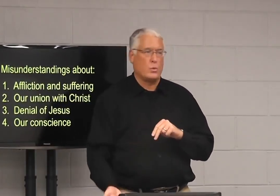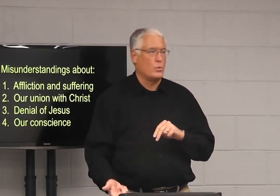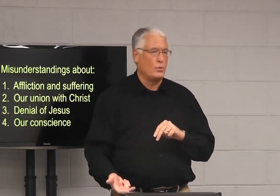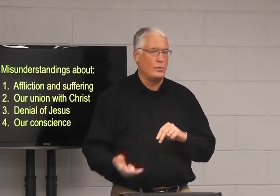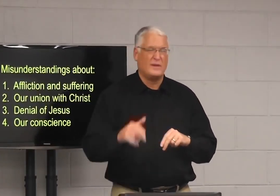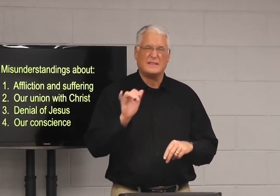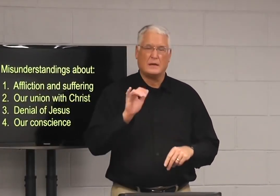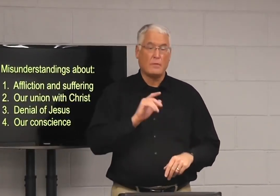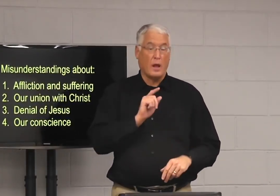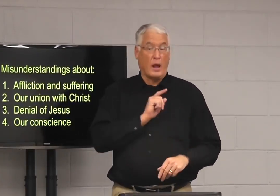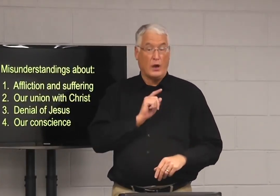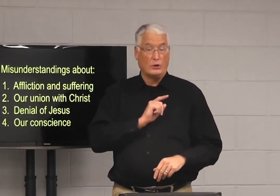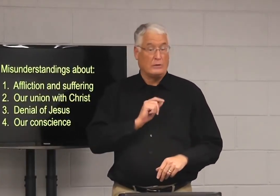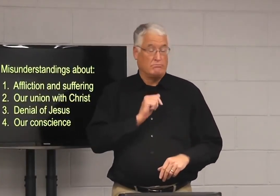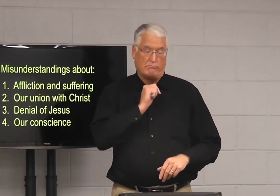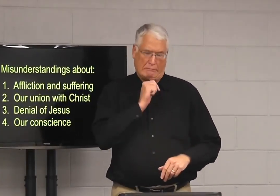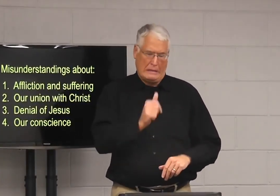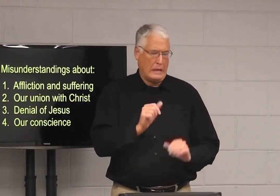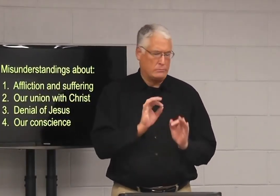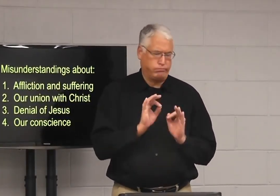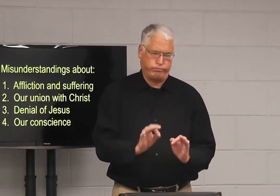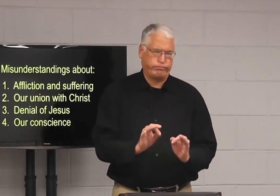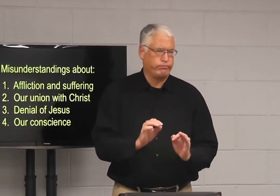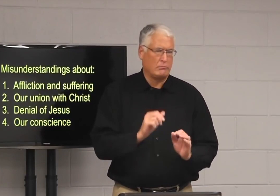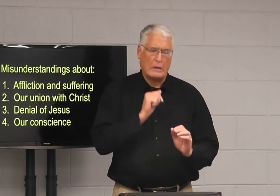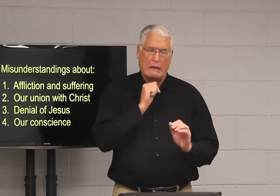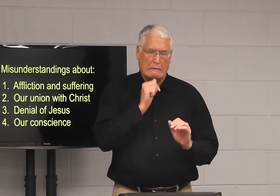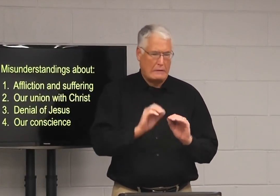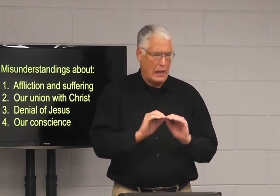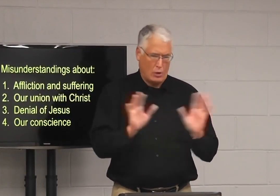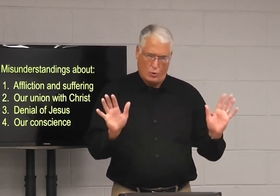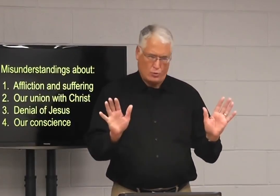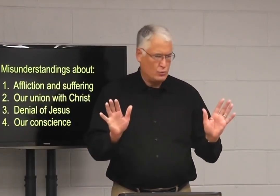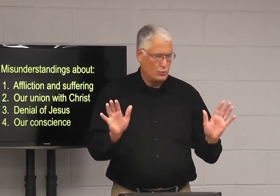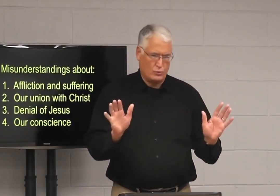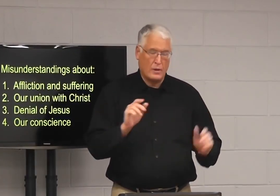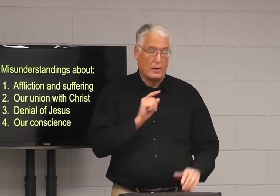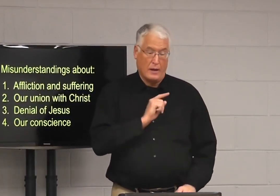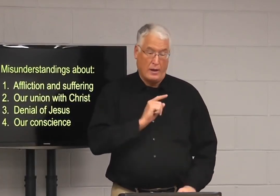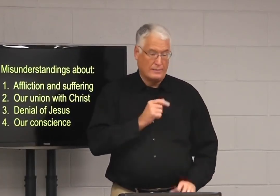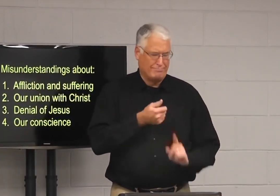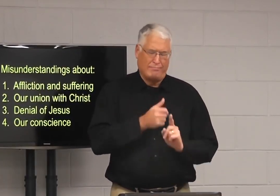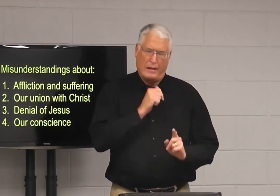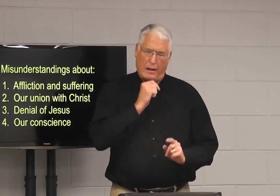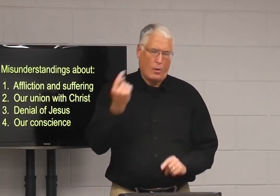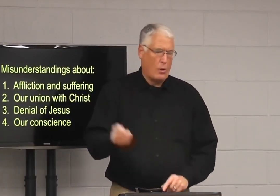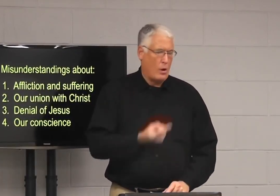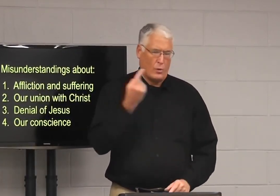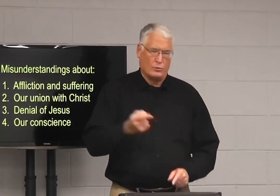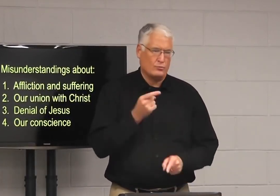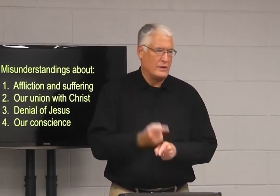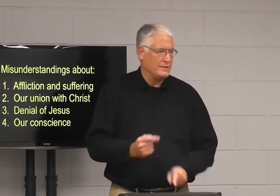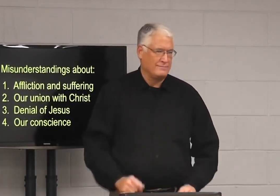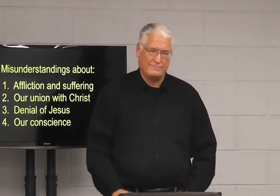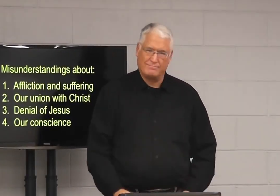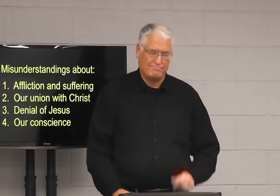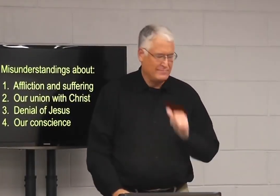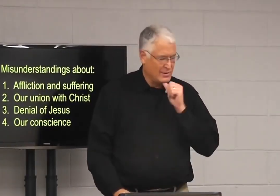you could fall off. Same as our conscience. It's not perfect. It's not very clear sometimes, and it's